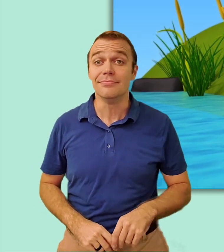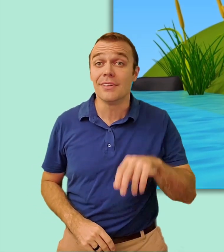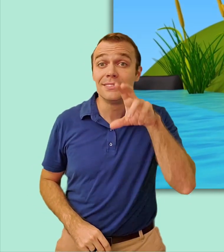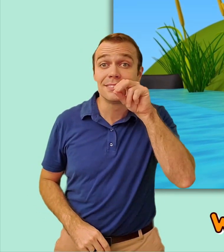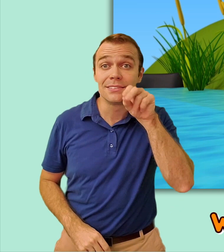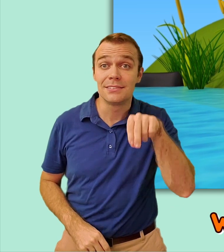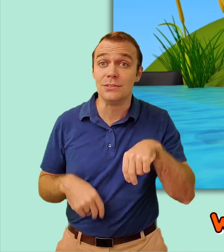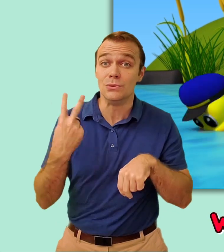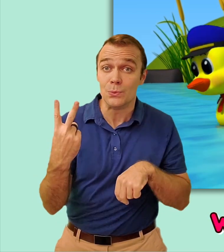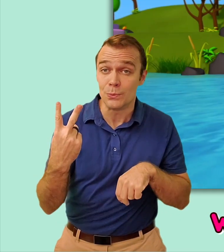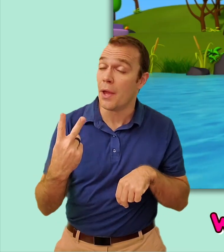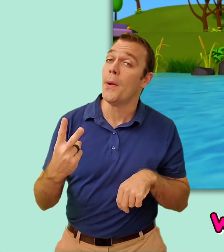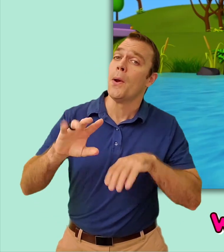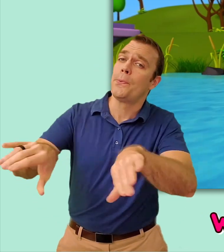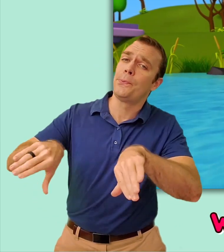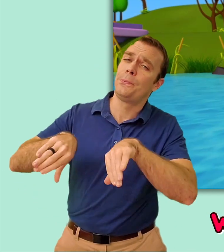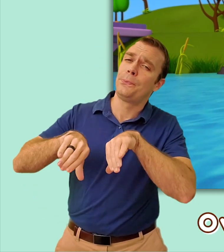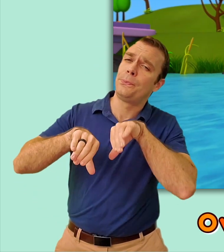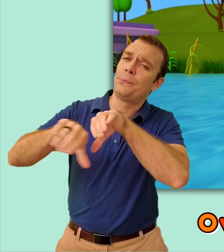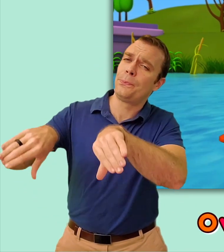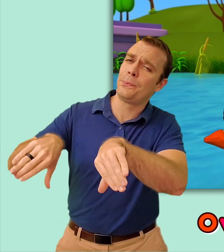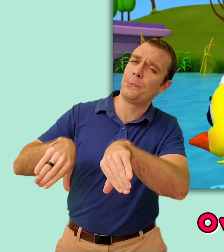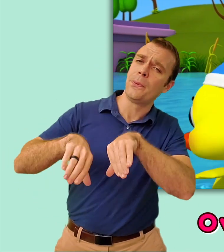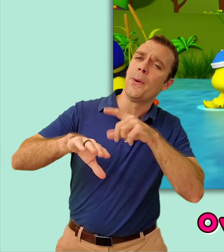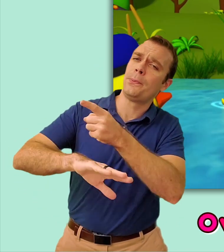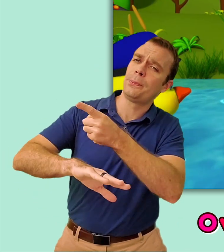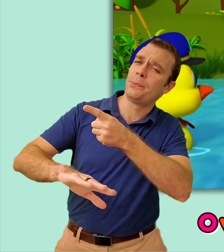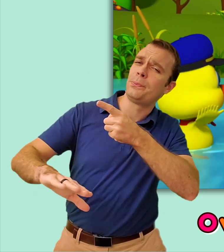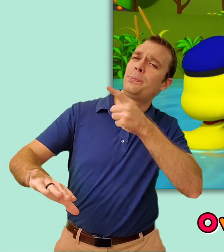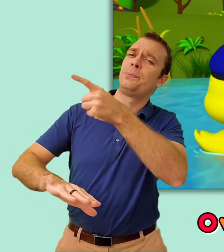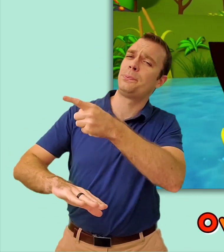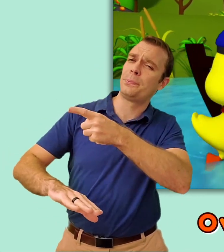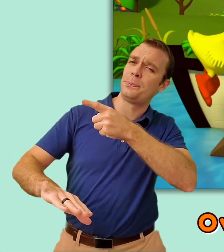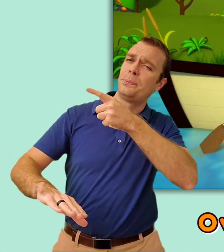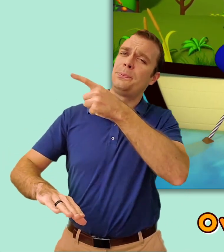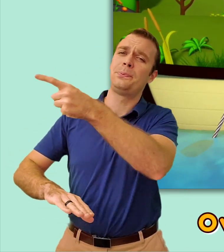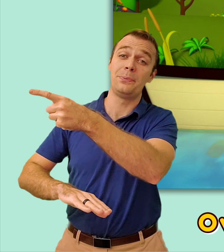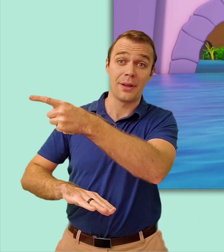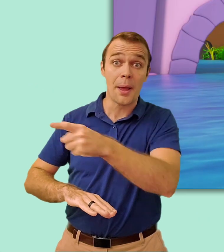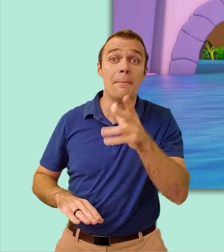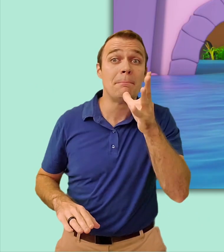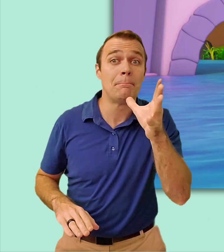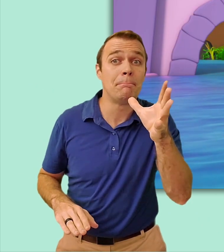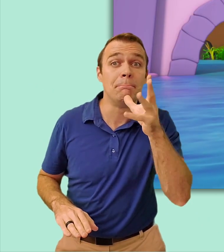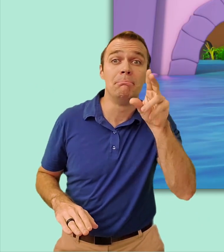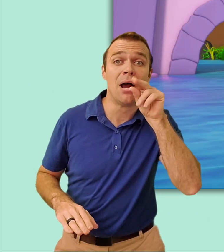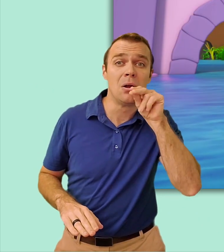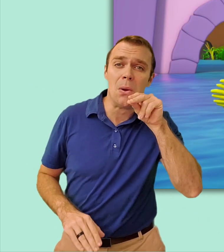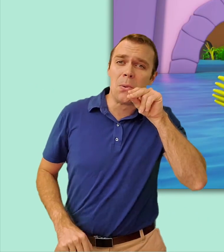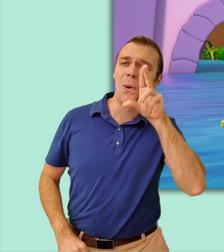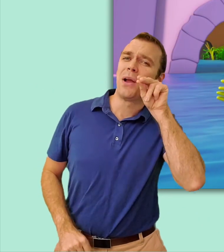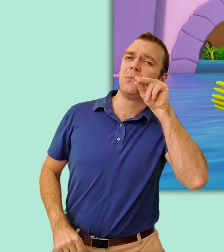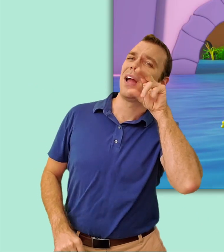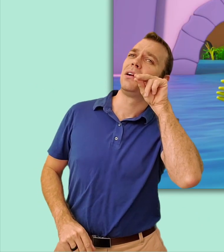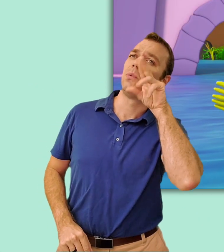Two little ducks went swimming one day, over the hill and far away. Mother duck